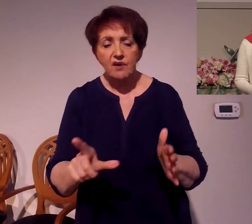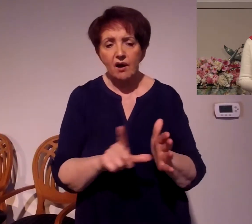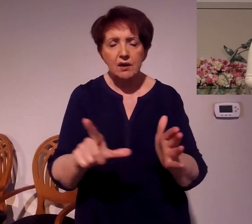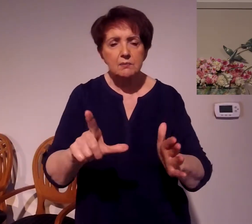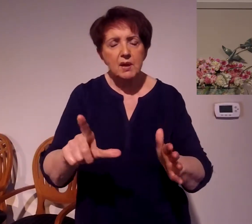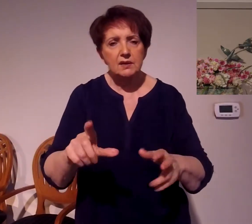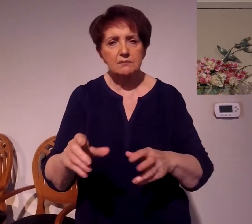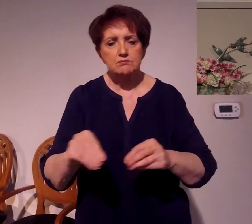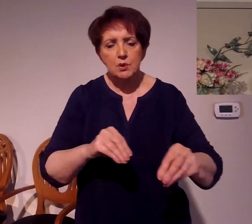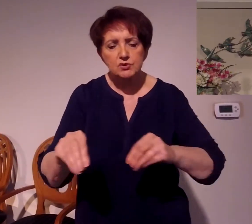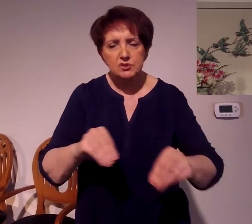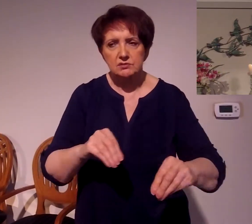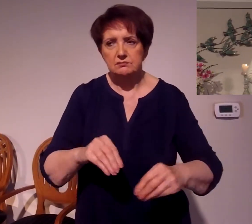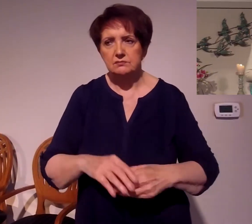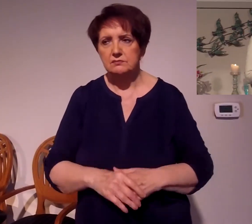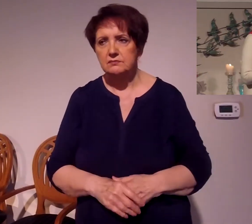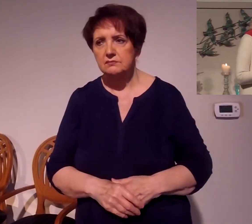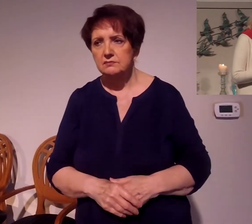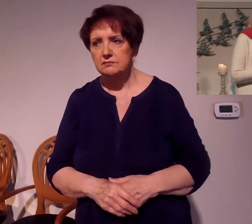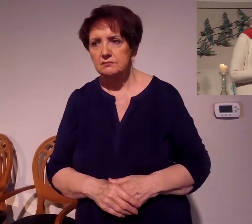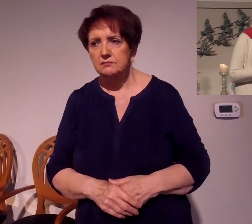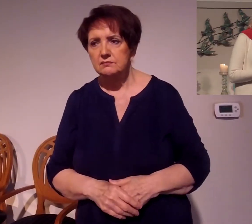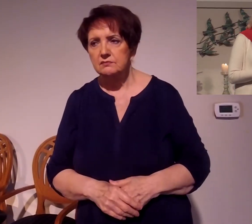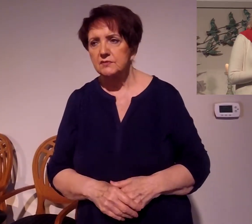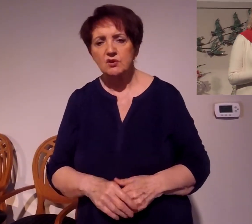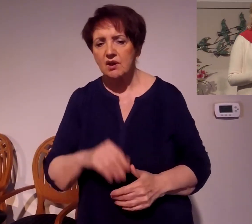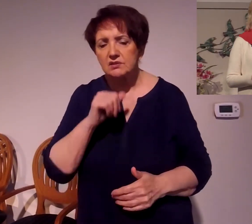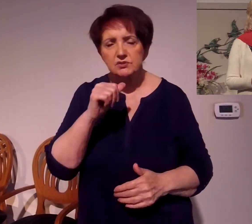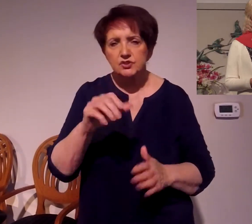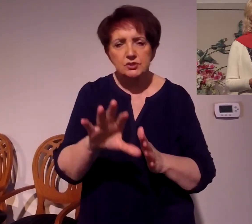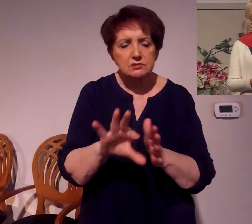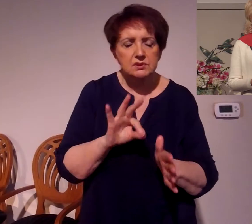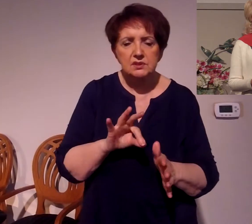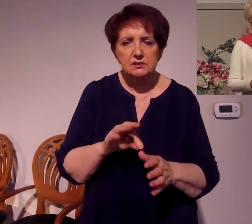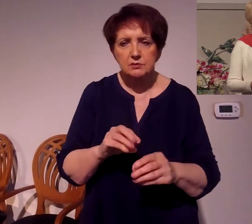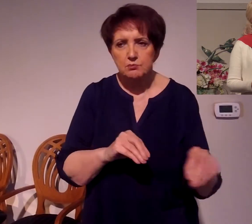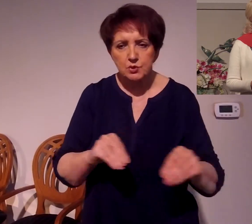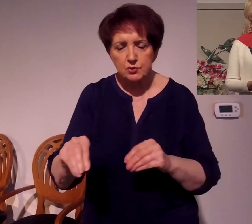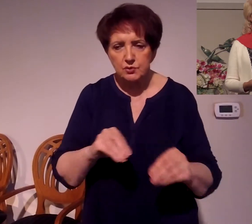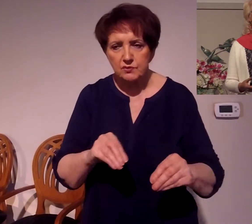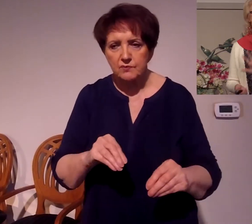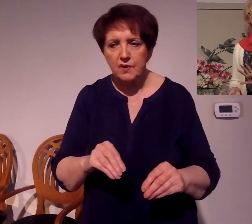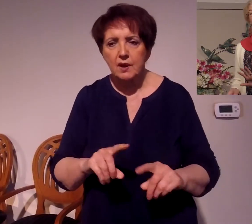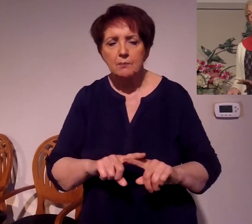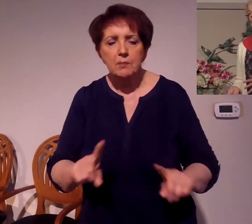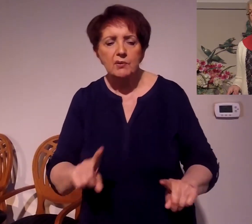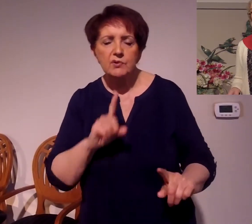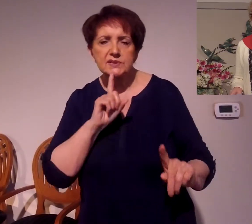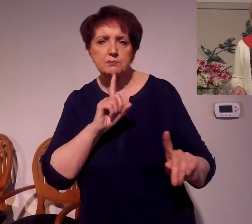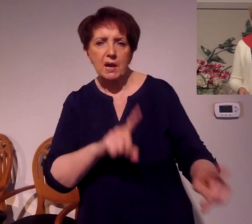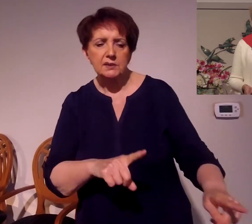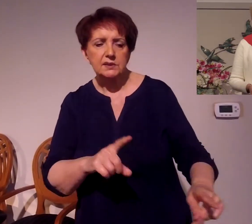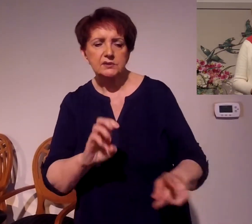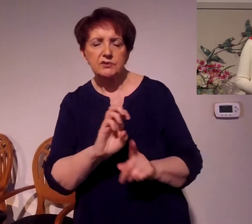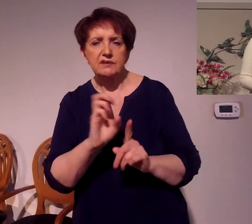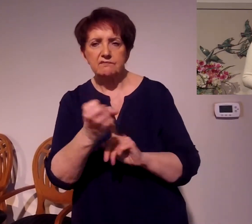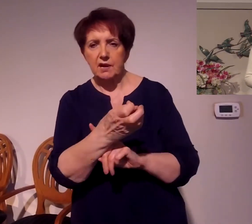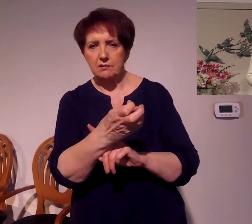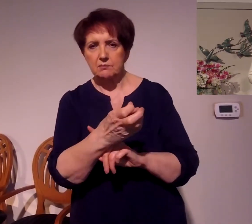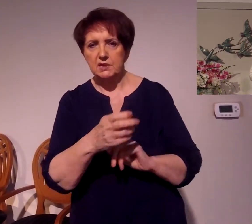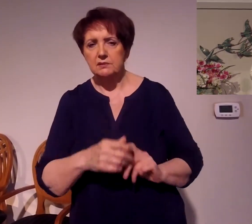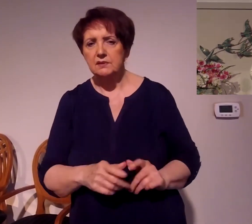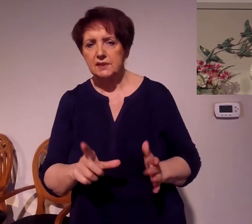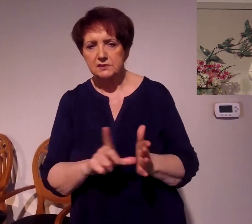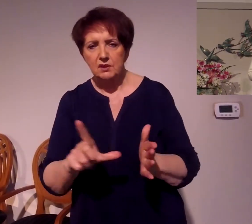not actually choosing to move as we understand choice. They're responding to the environment. We call that automatic